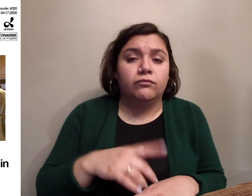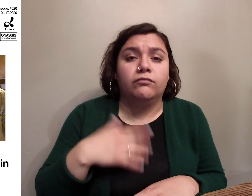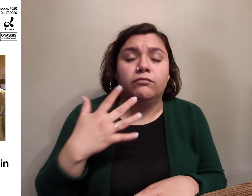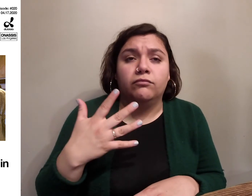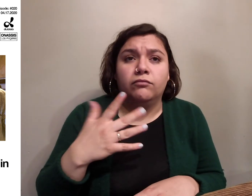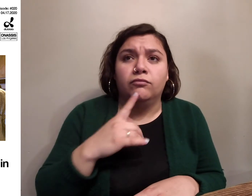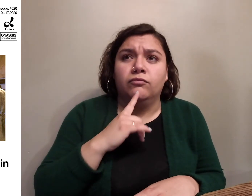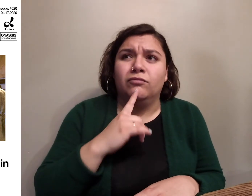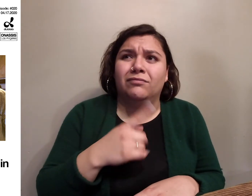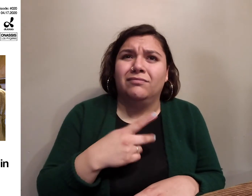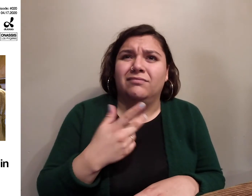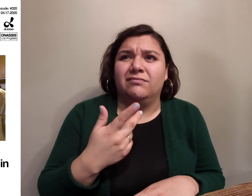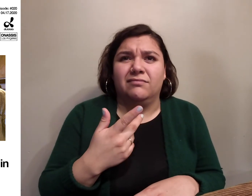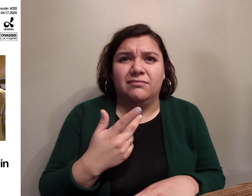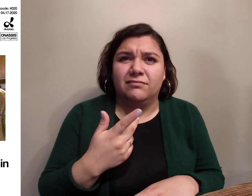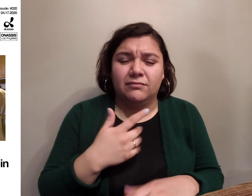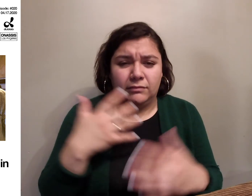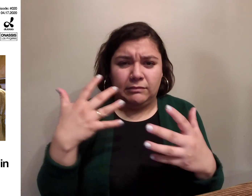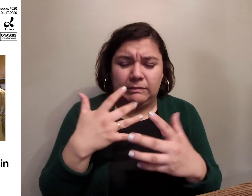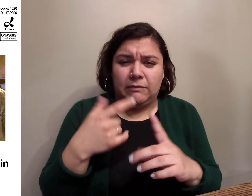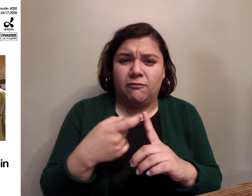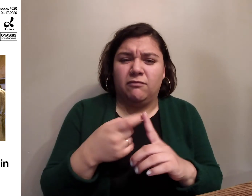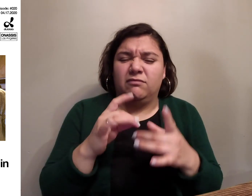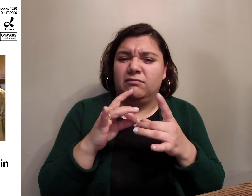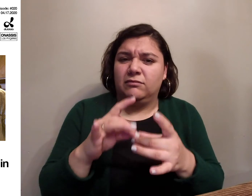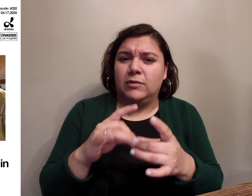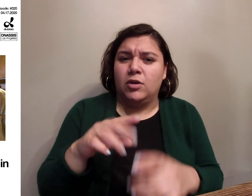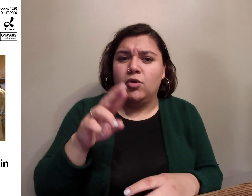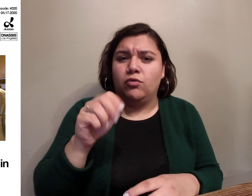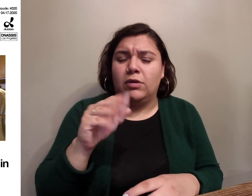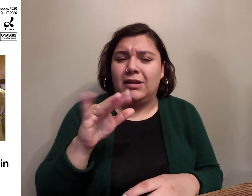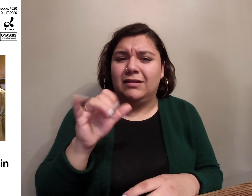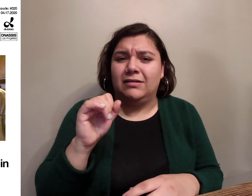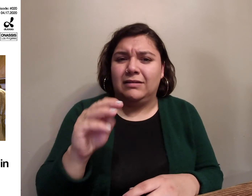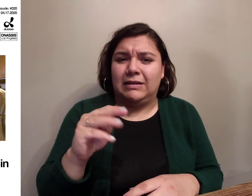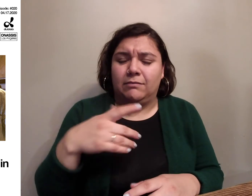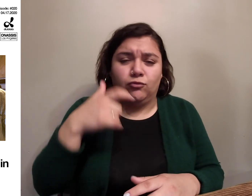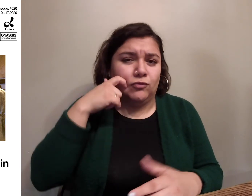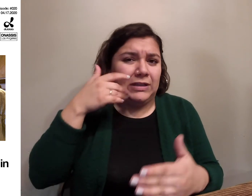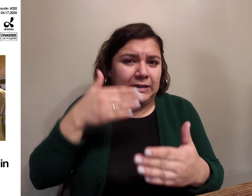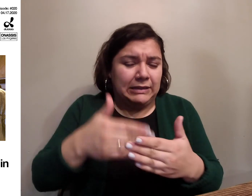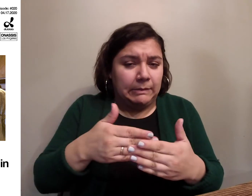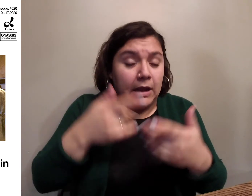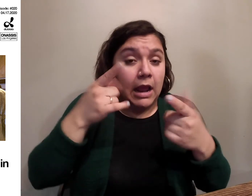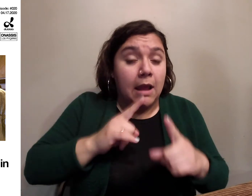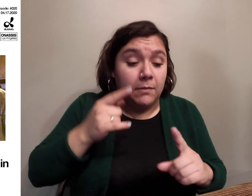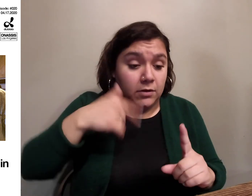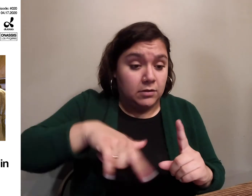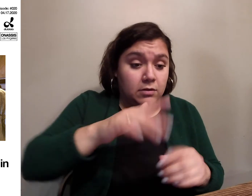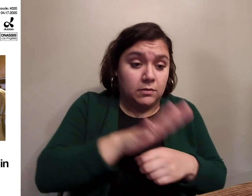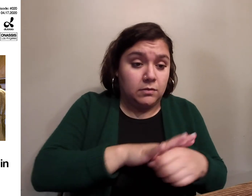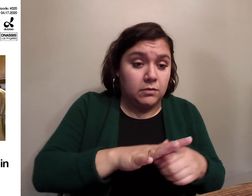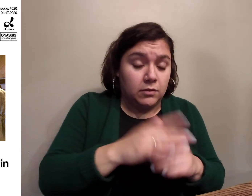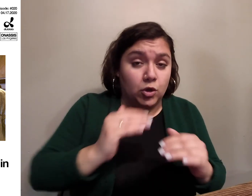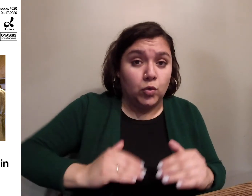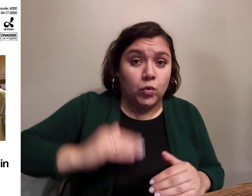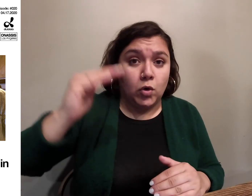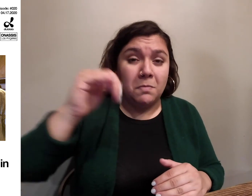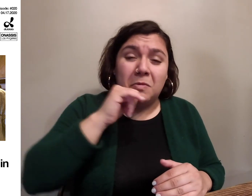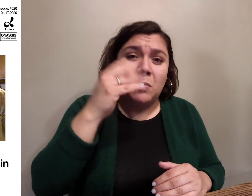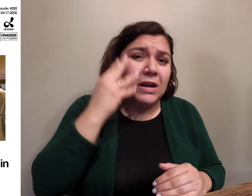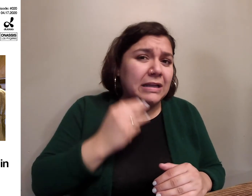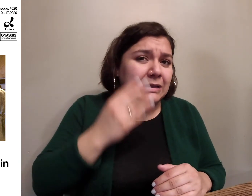depending upon where they grew up, they were kind of told that they weren't experiencing racism when they